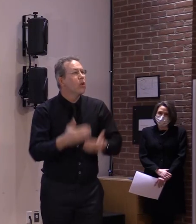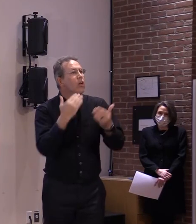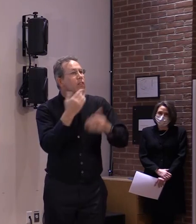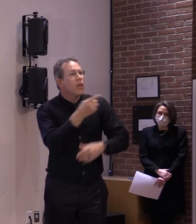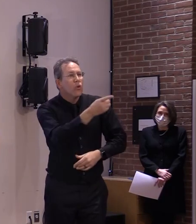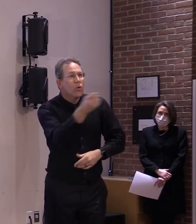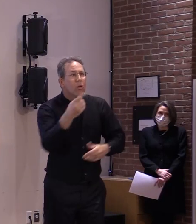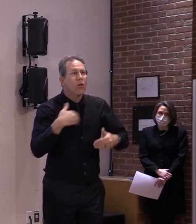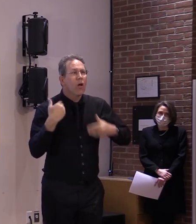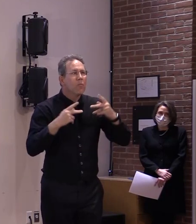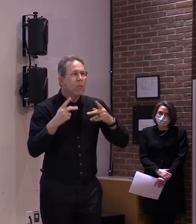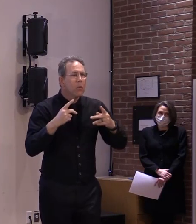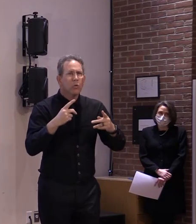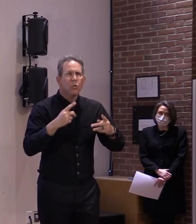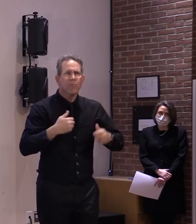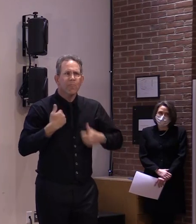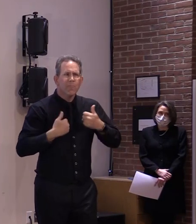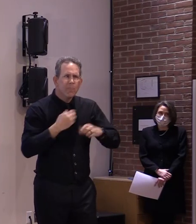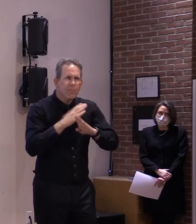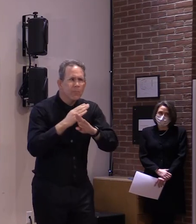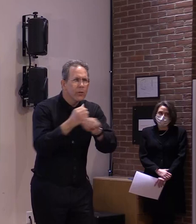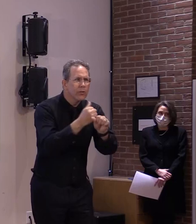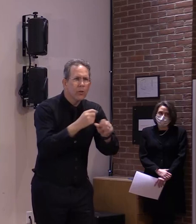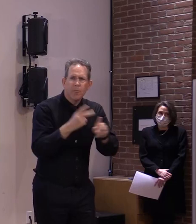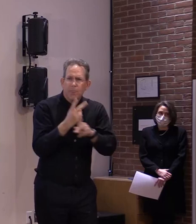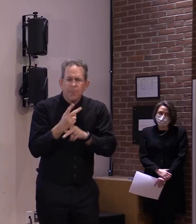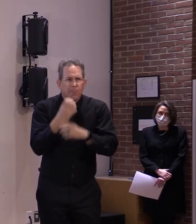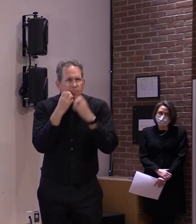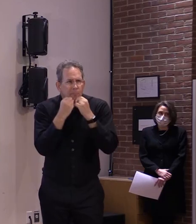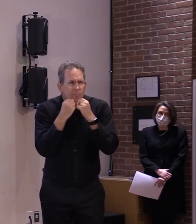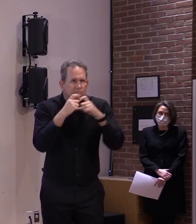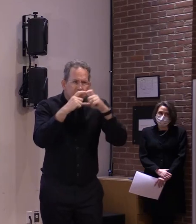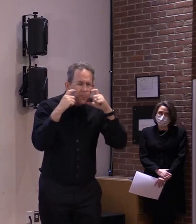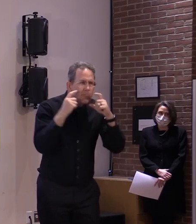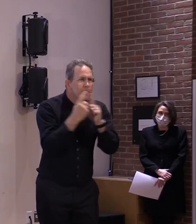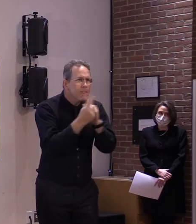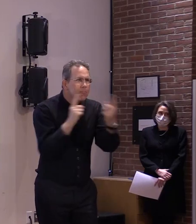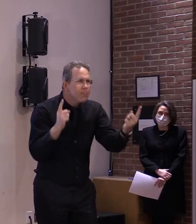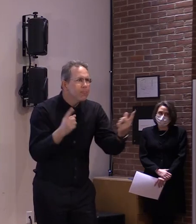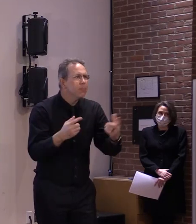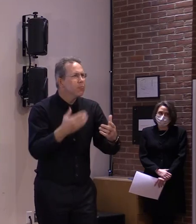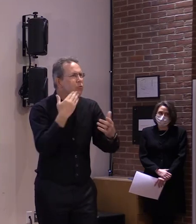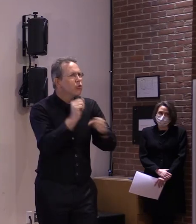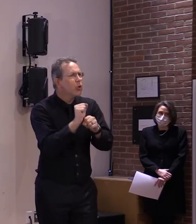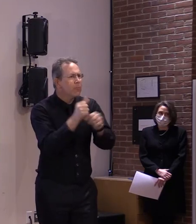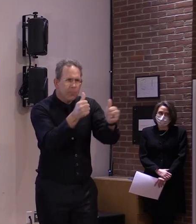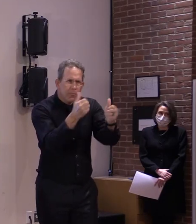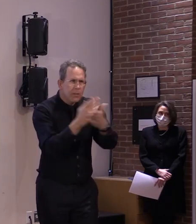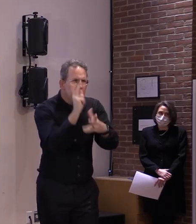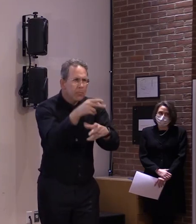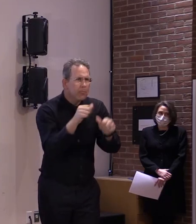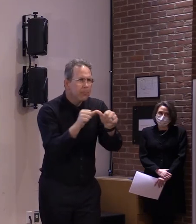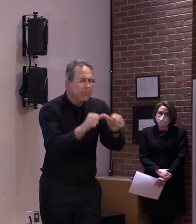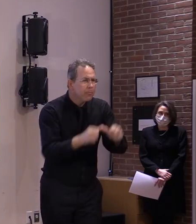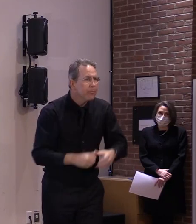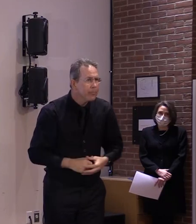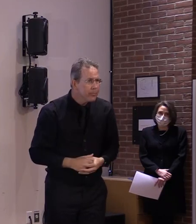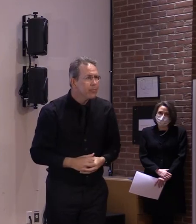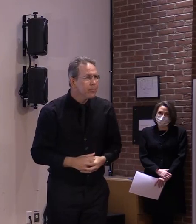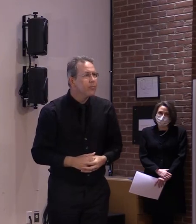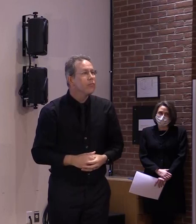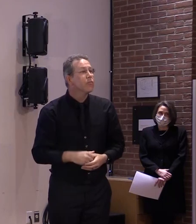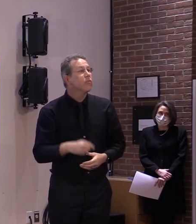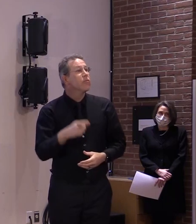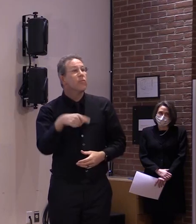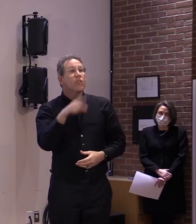those who are more vulnerable. And also request that they keep it up, because as you know, once we let our guard down,